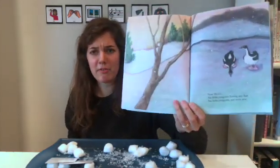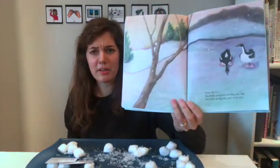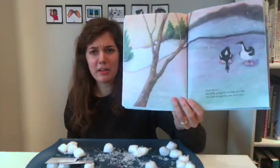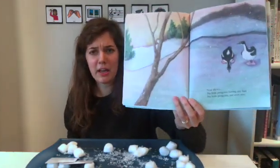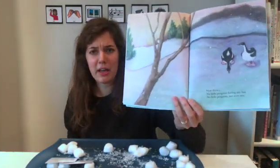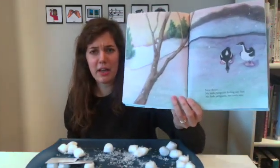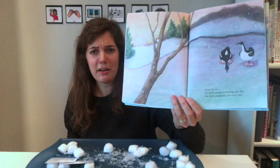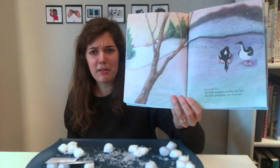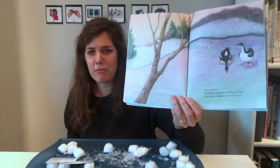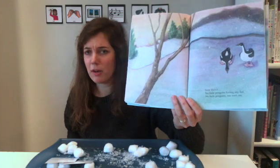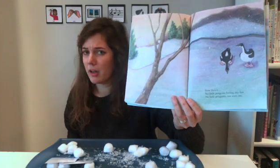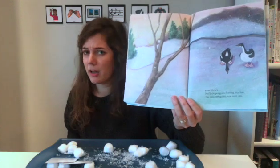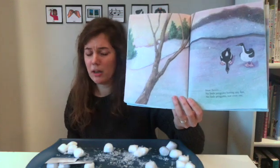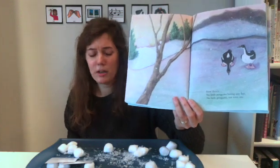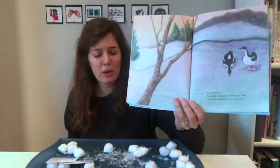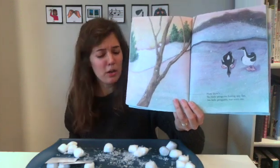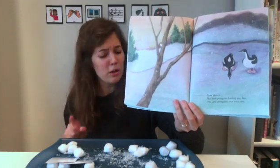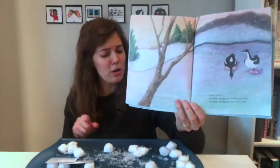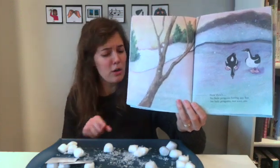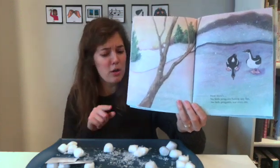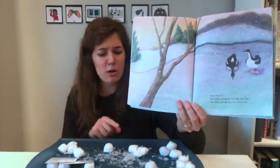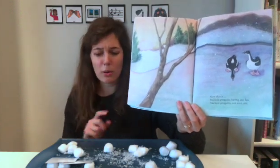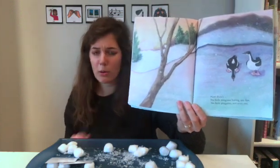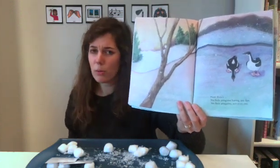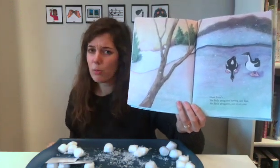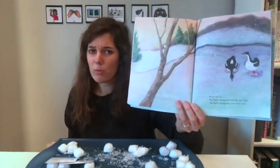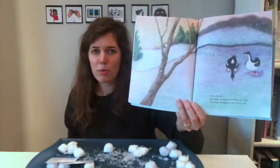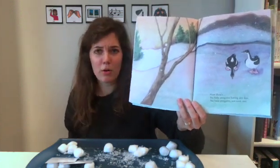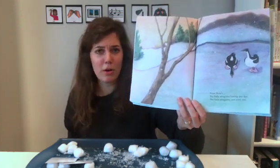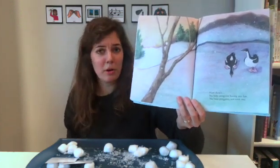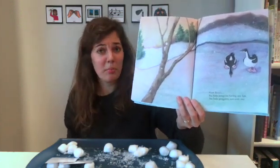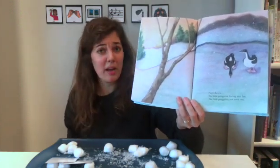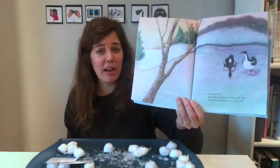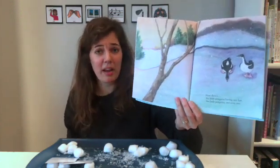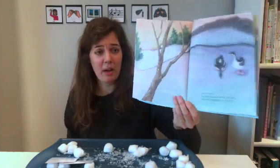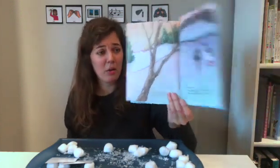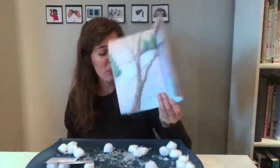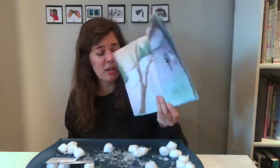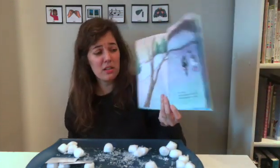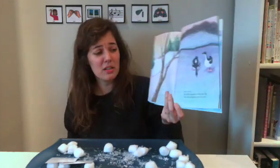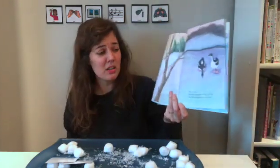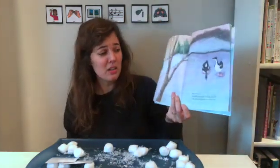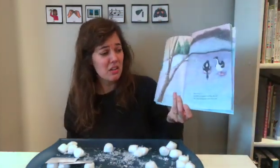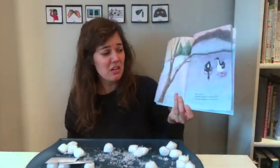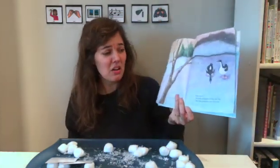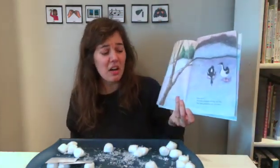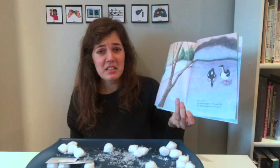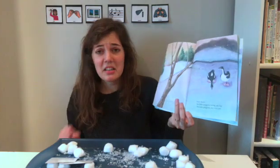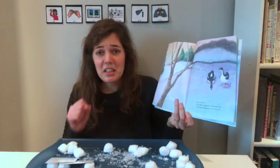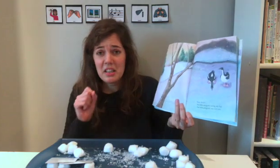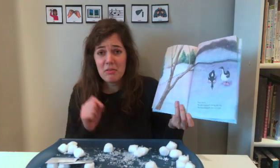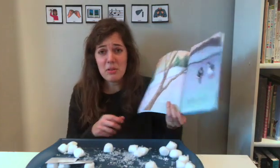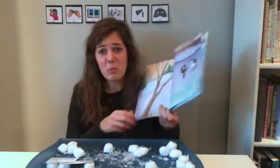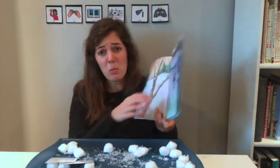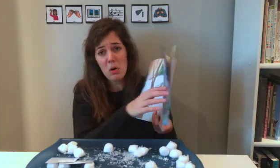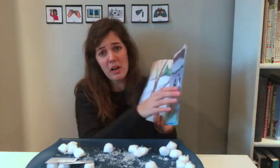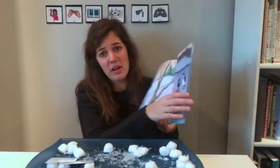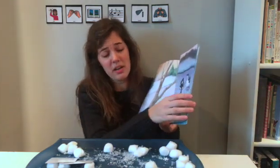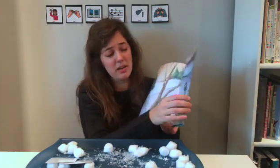having any fun. No more penguins, not even one.